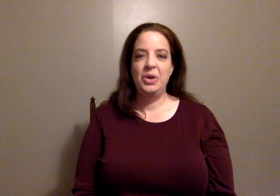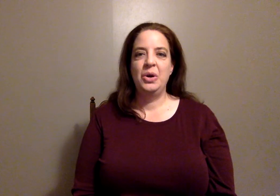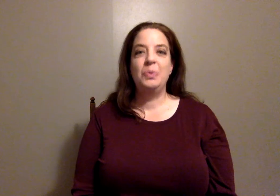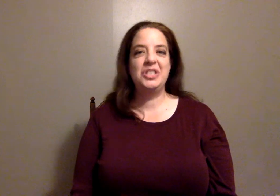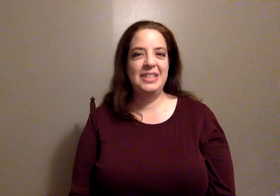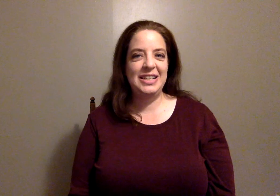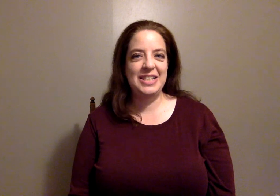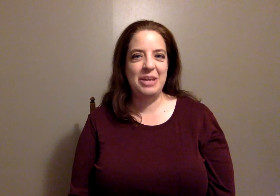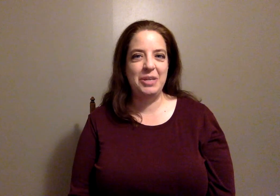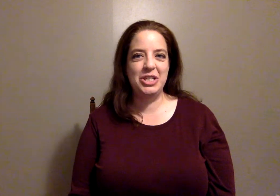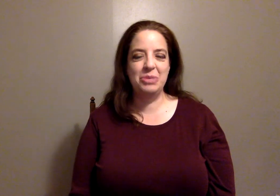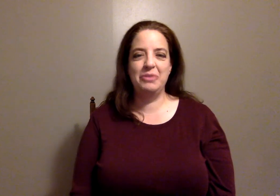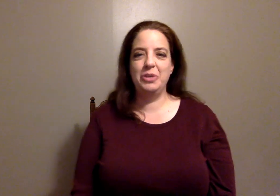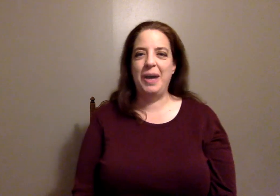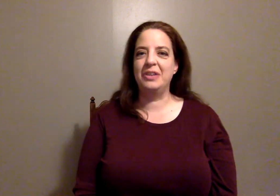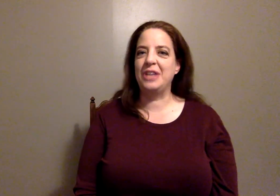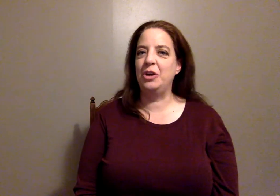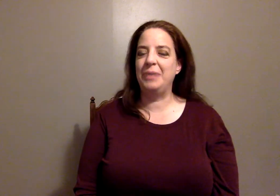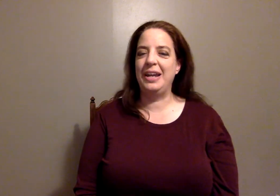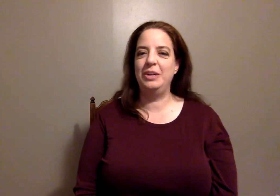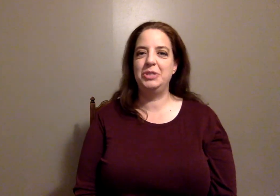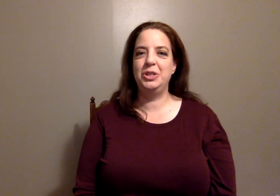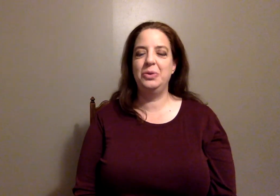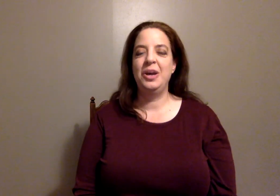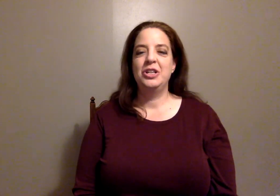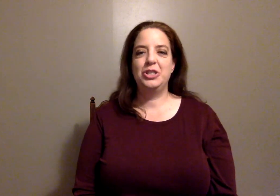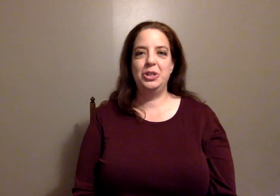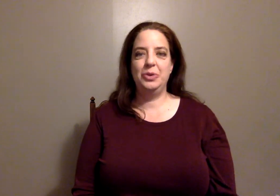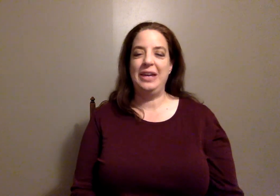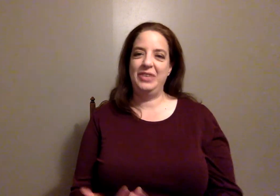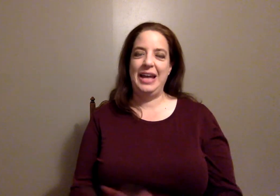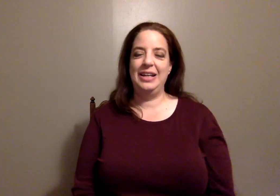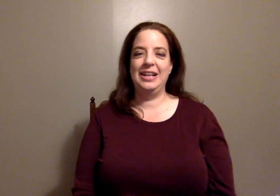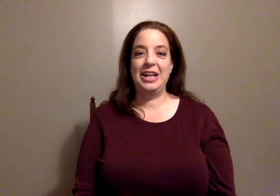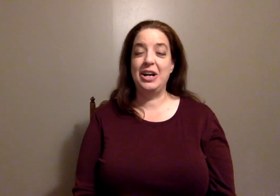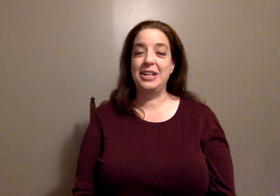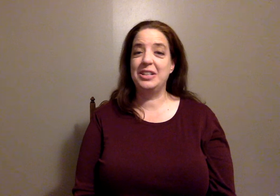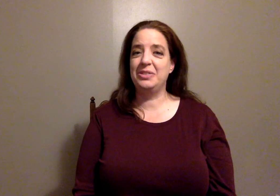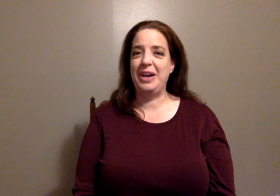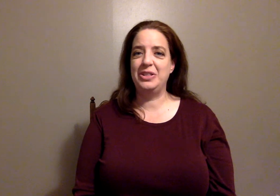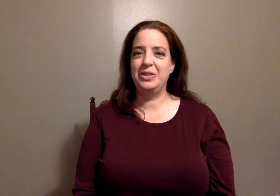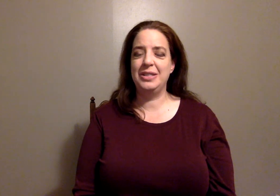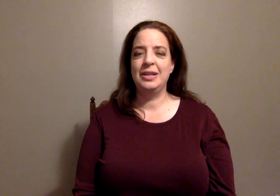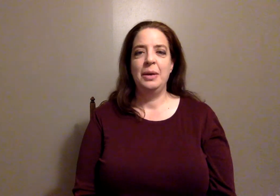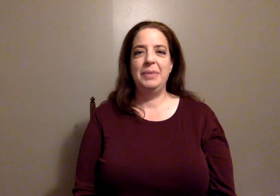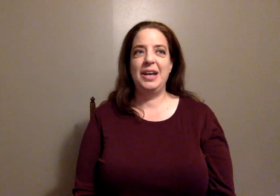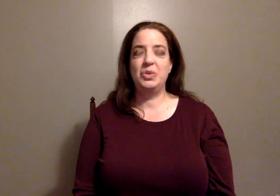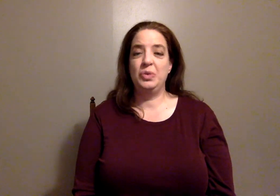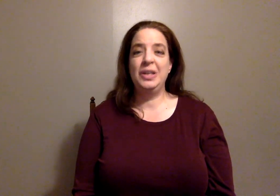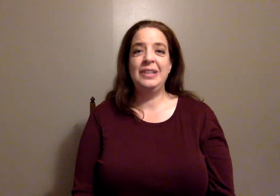We just needed to take a minute to review patterns. I hope that helped you to kind of get a context of how to do this, because really